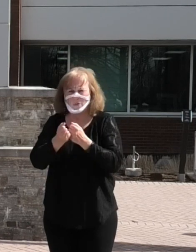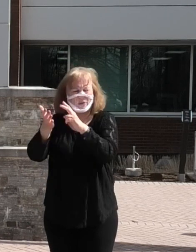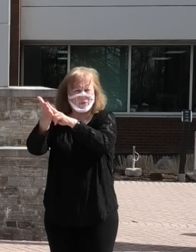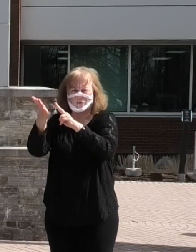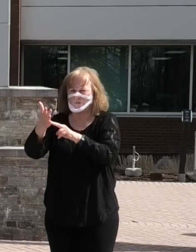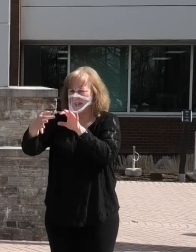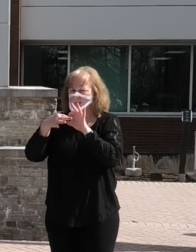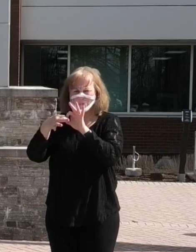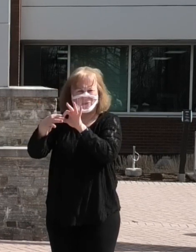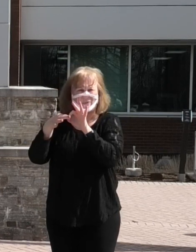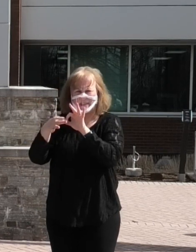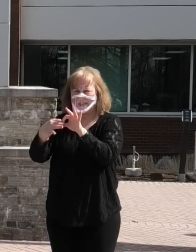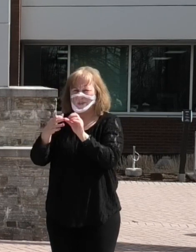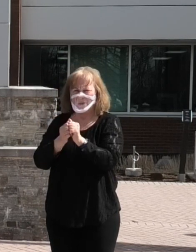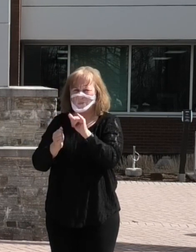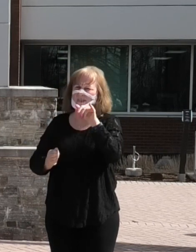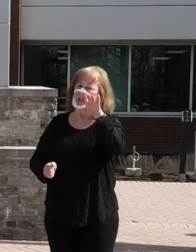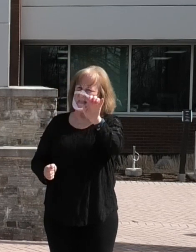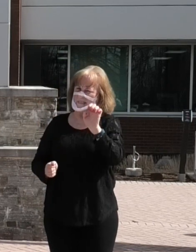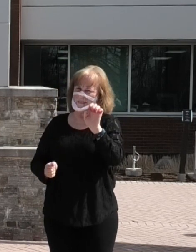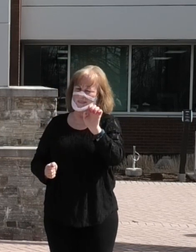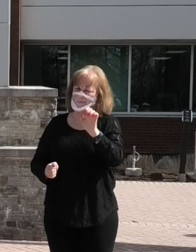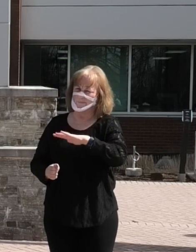contractual relationships with ICE.